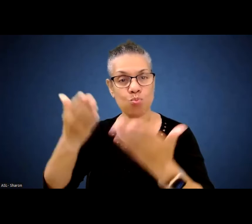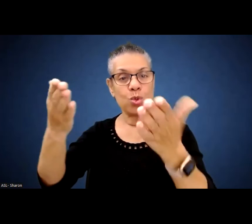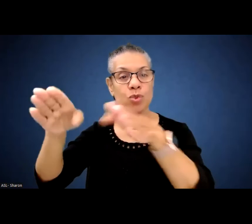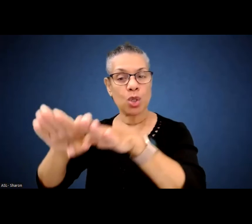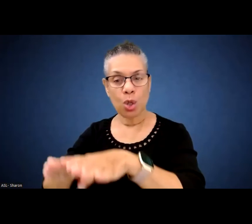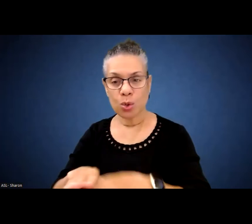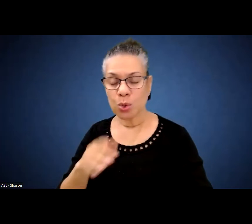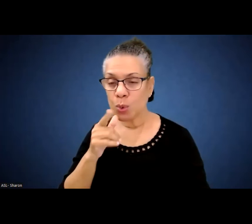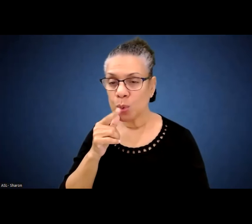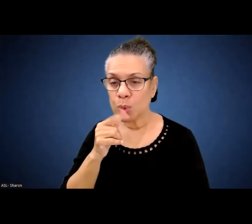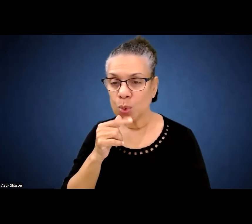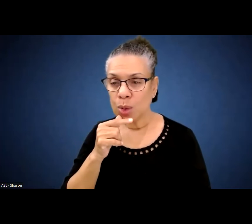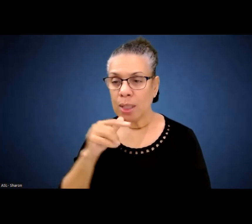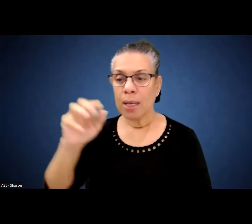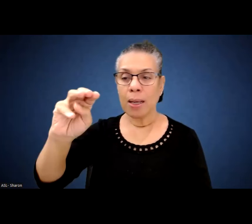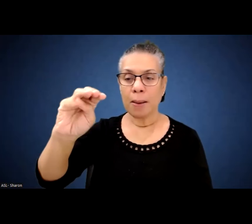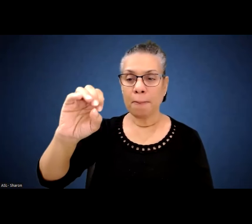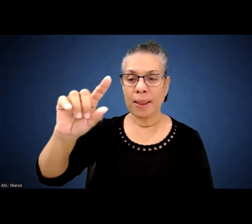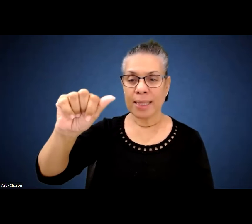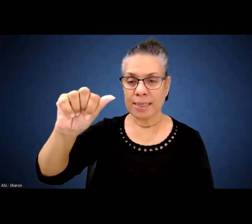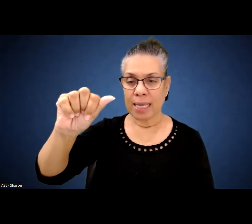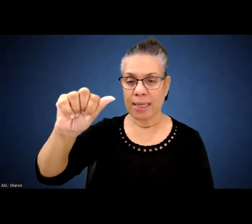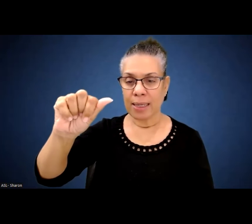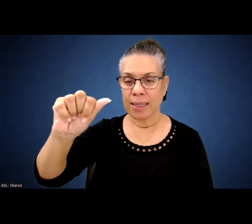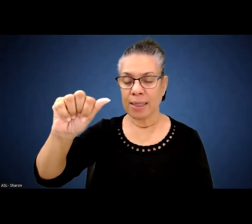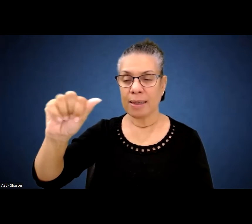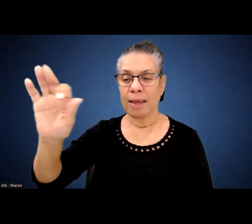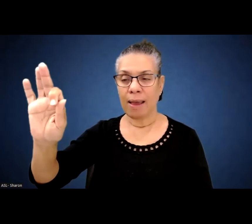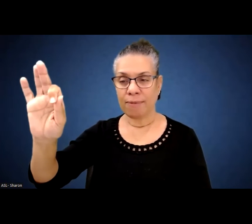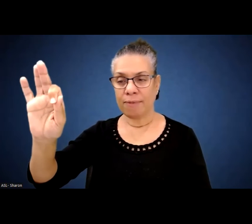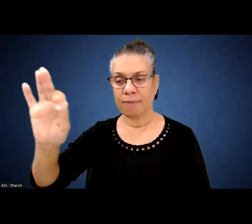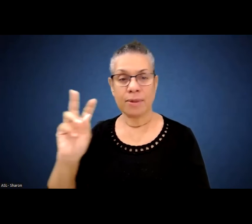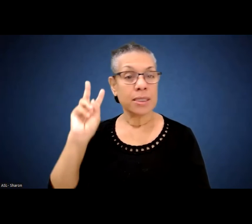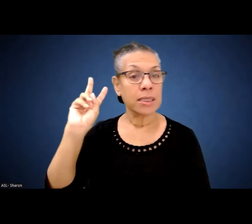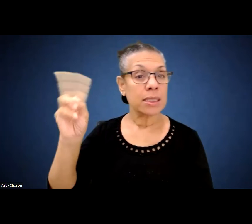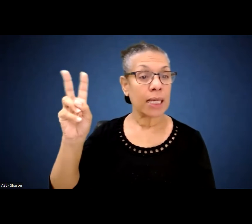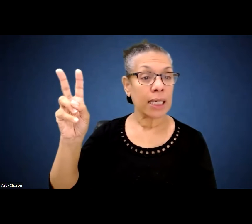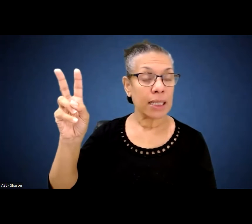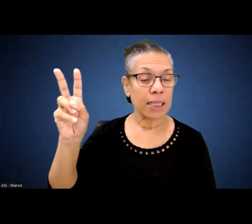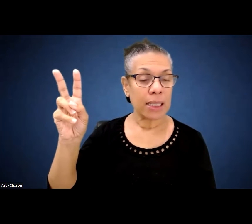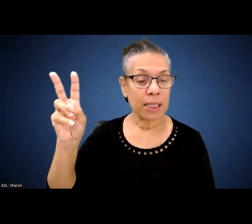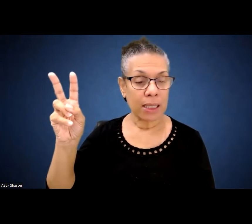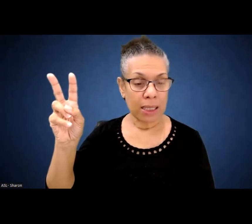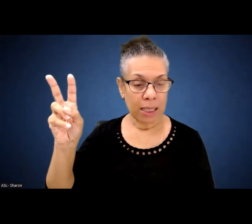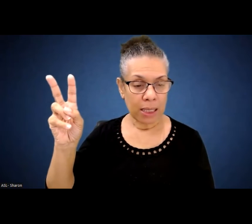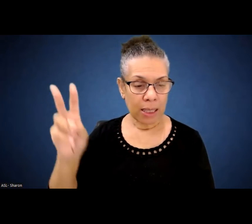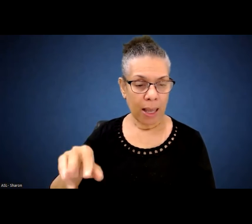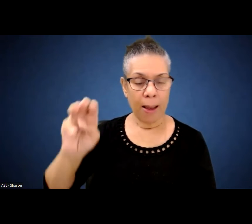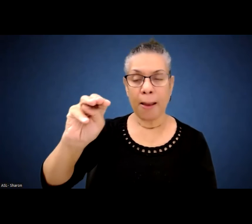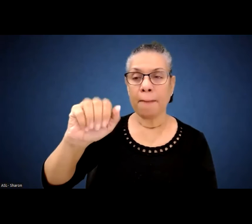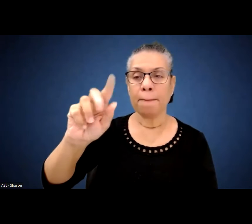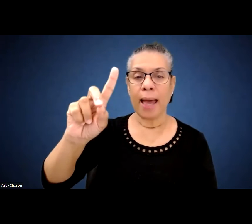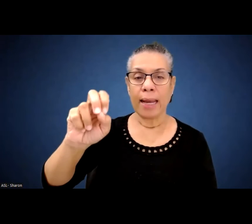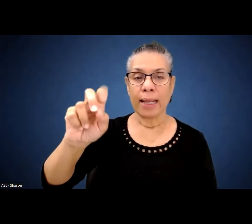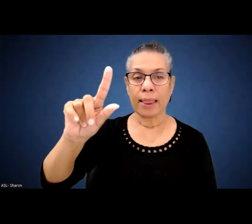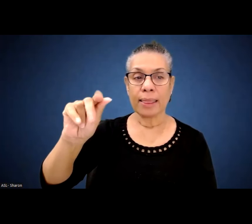Who was that? I'm sorry. I missed- Melissa. I'm sorry, Thank you, Melissa. Gray. Okay, I'd like a second, please. This is Madeline. Thank